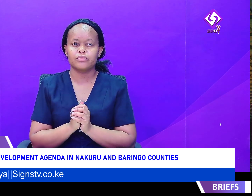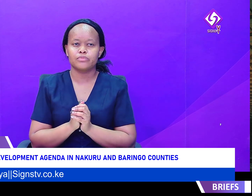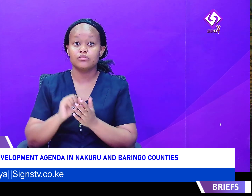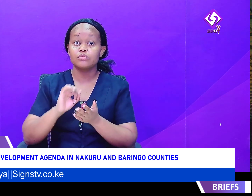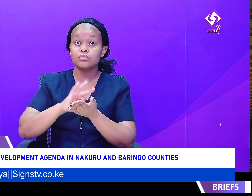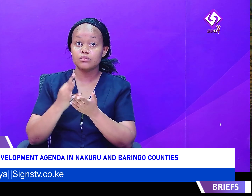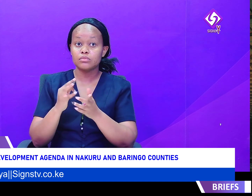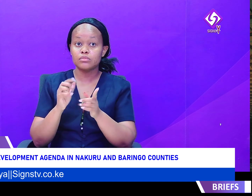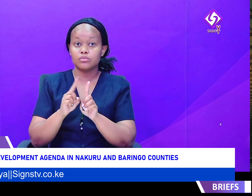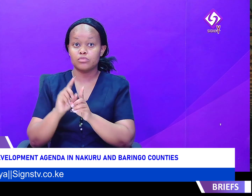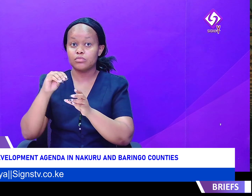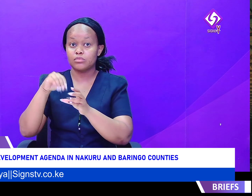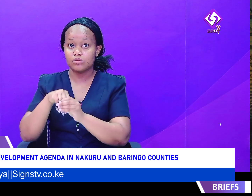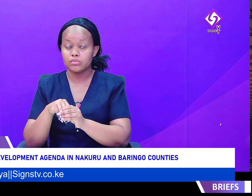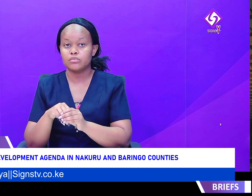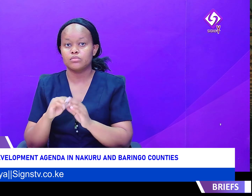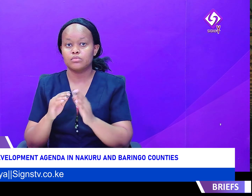possible plans for infrastructure